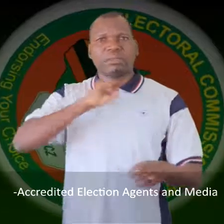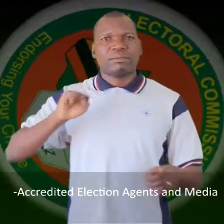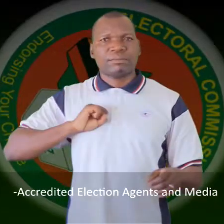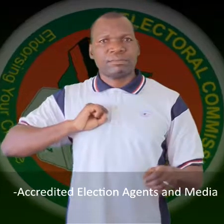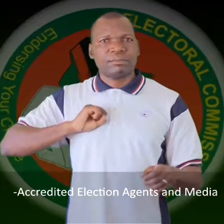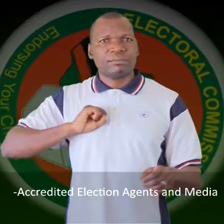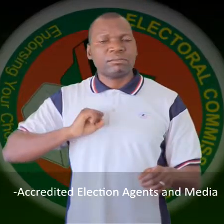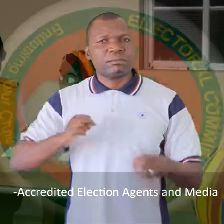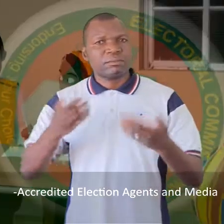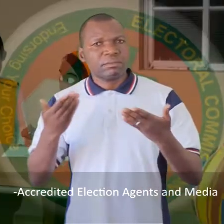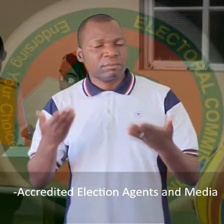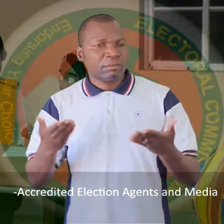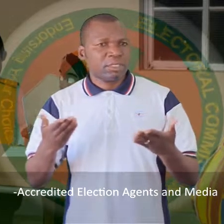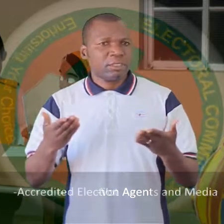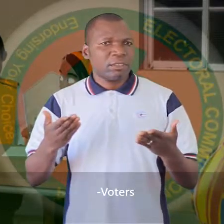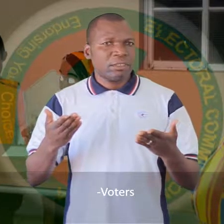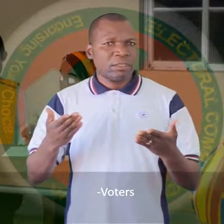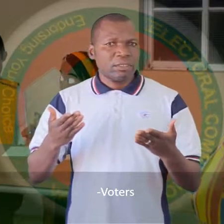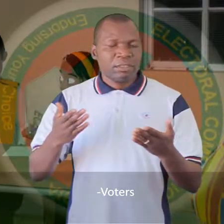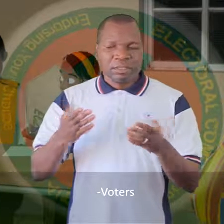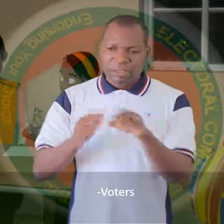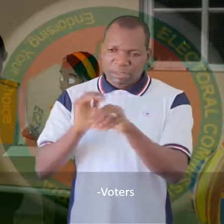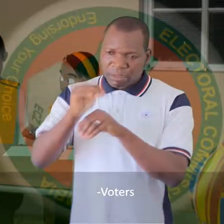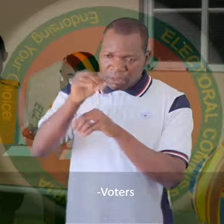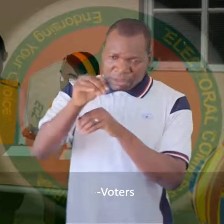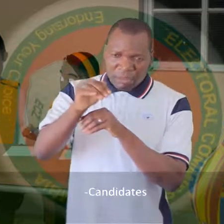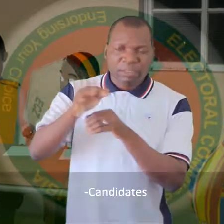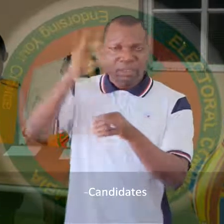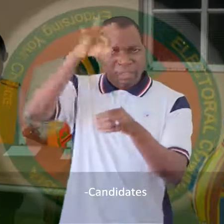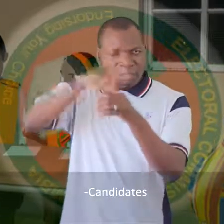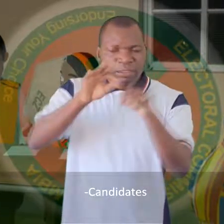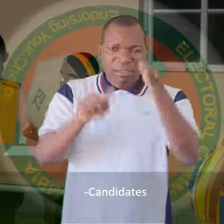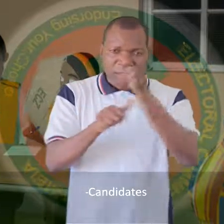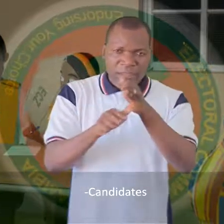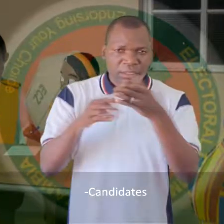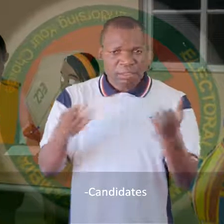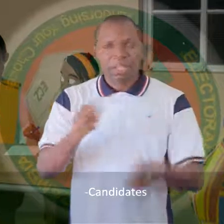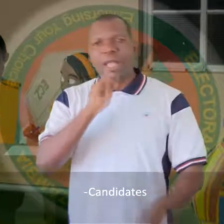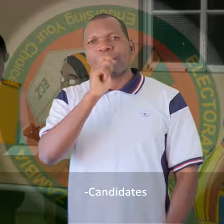media, voters, candidates.